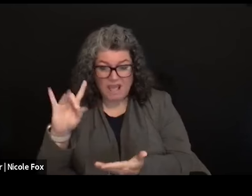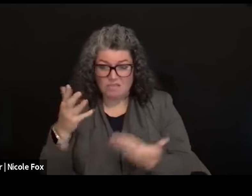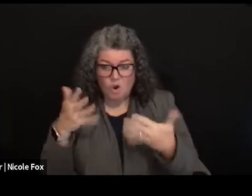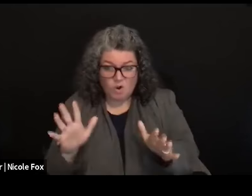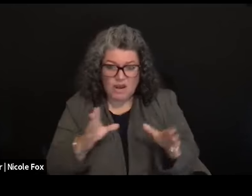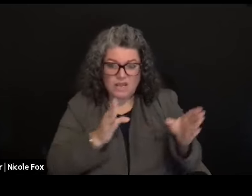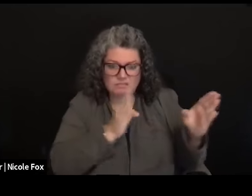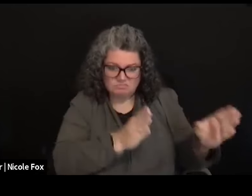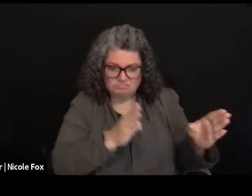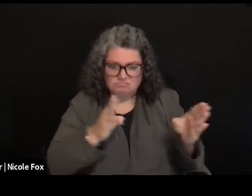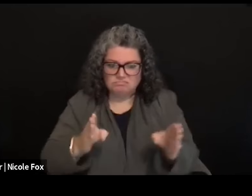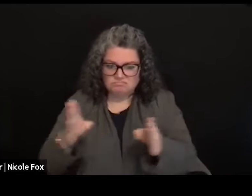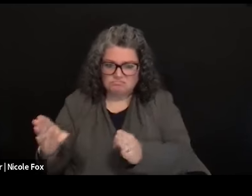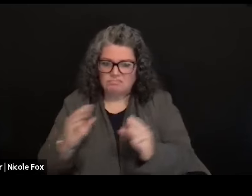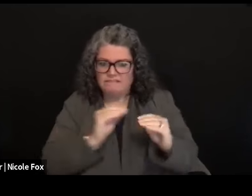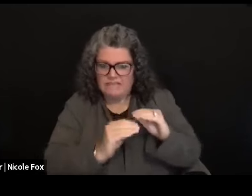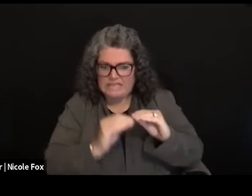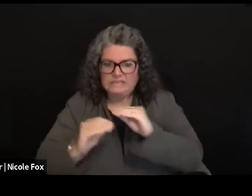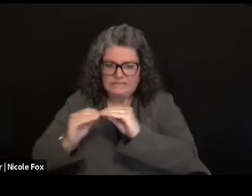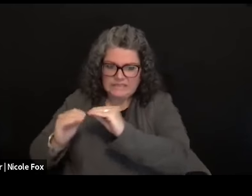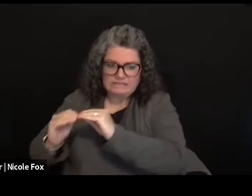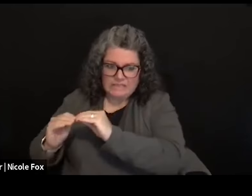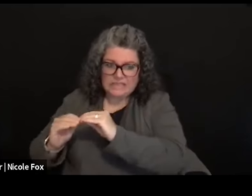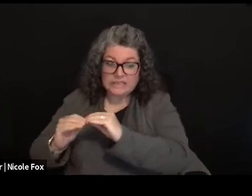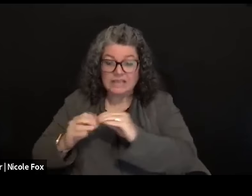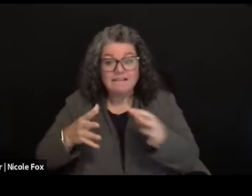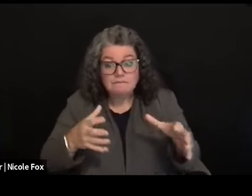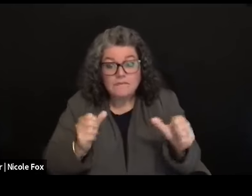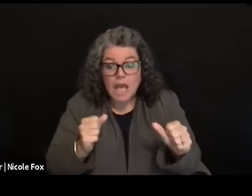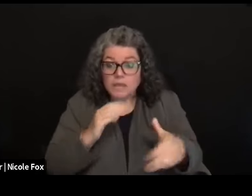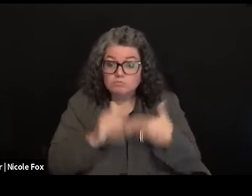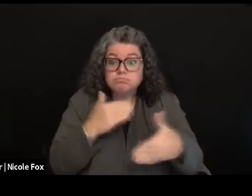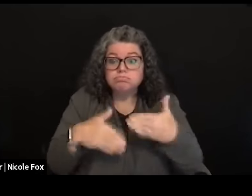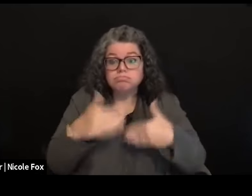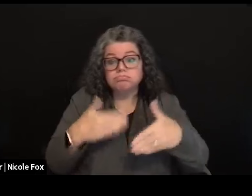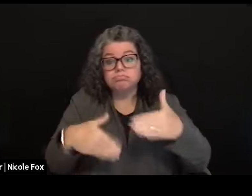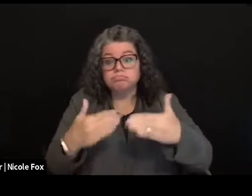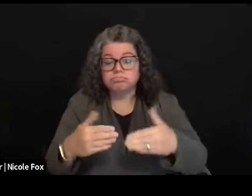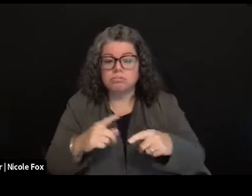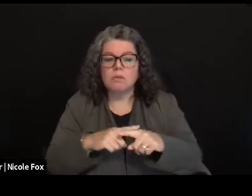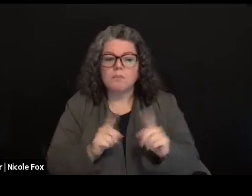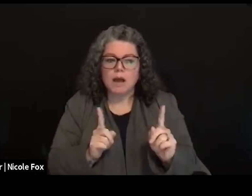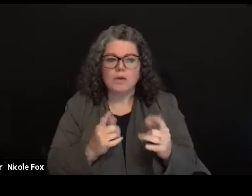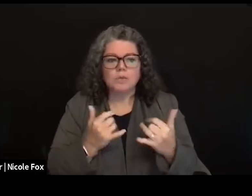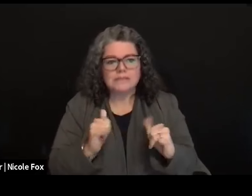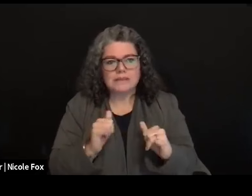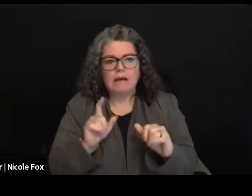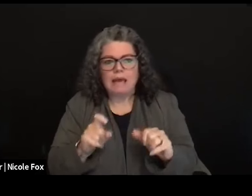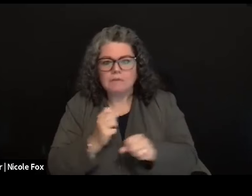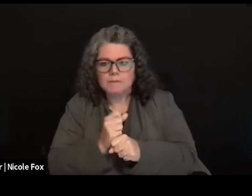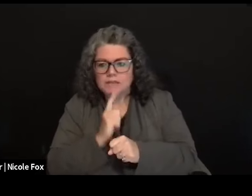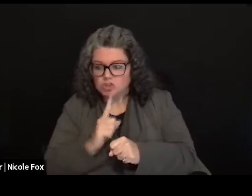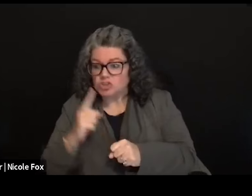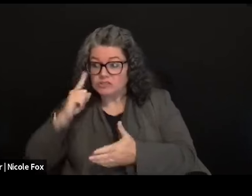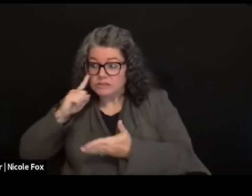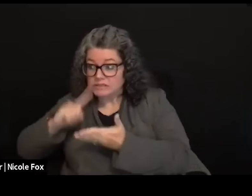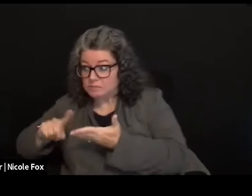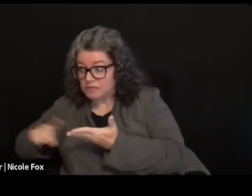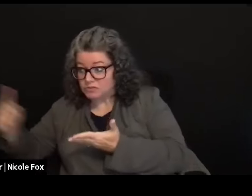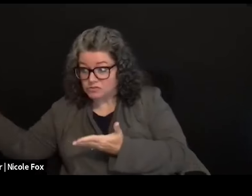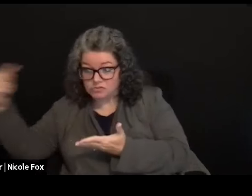want to note, while that is moving at light speed, we are making sure we have our inspectors and engineers on